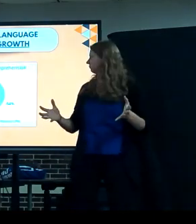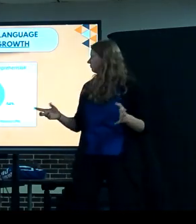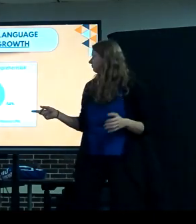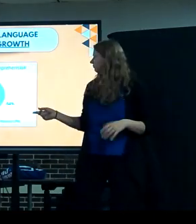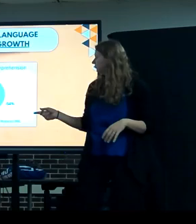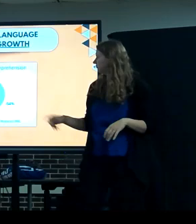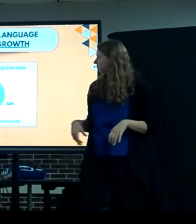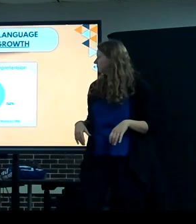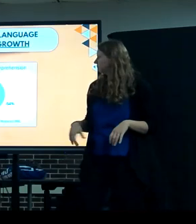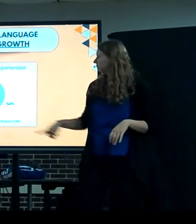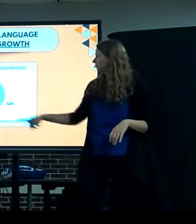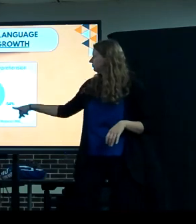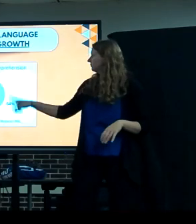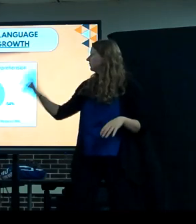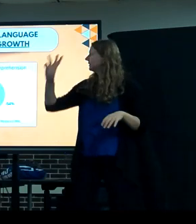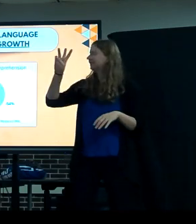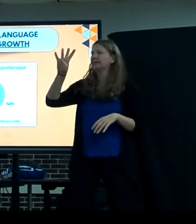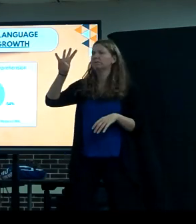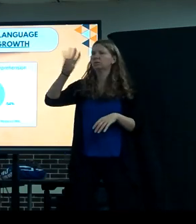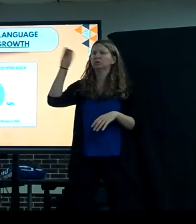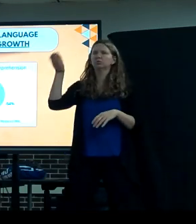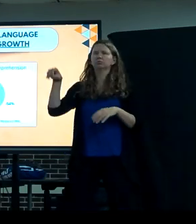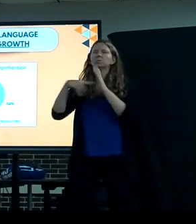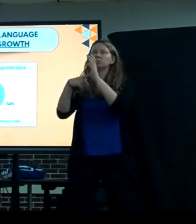elementary, this is the whole group.